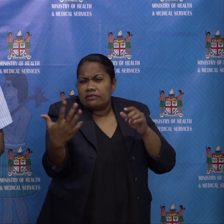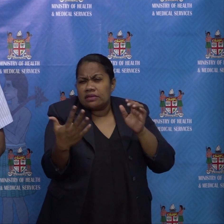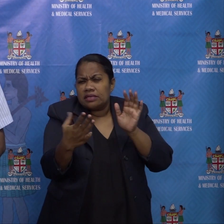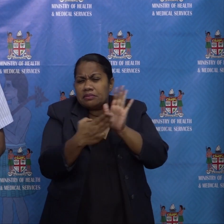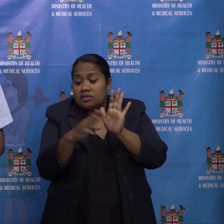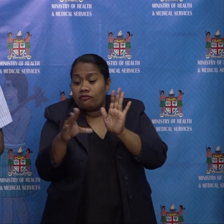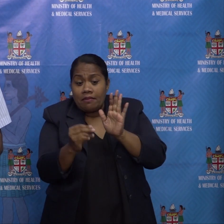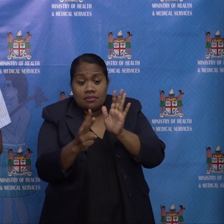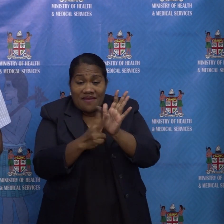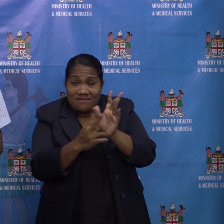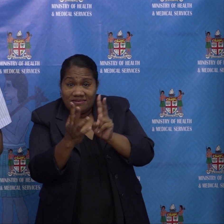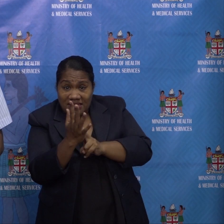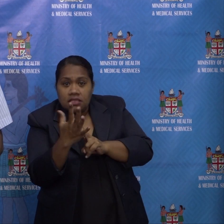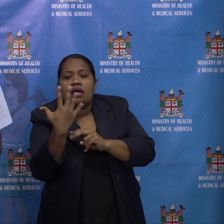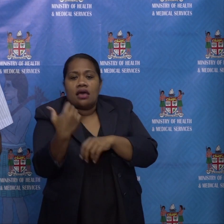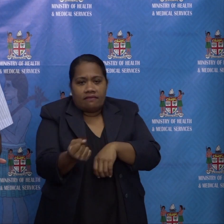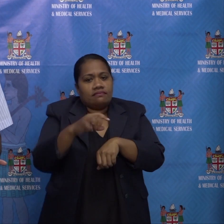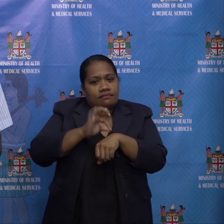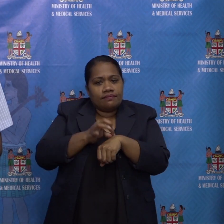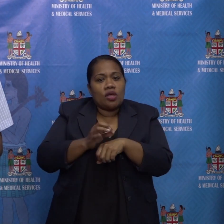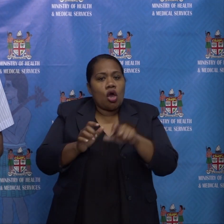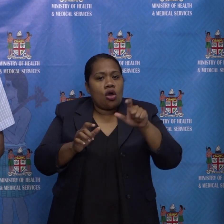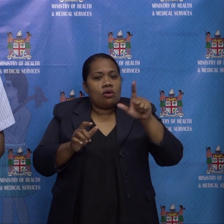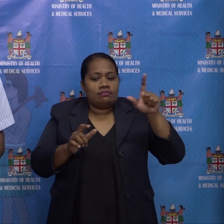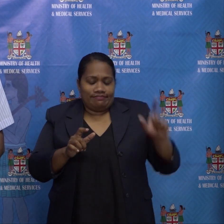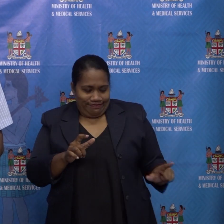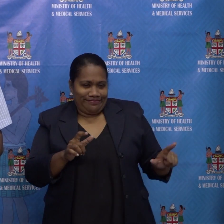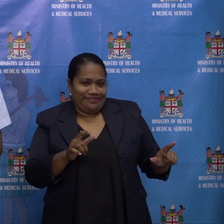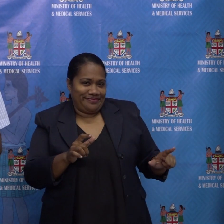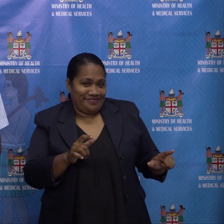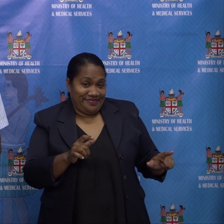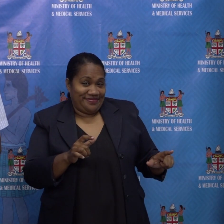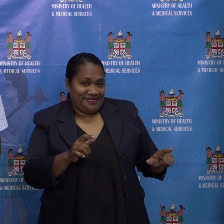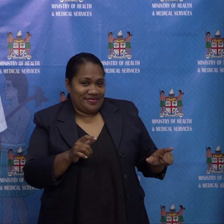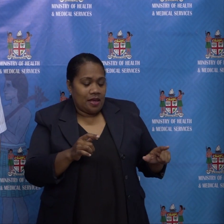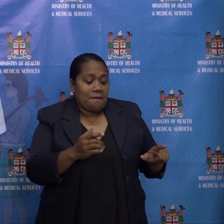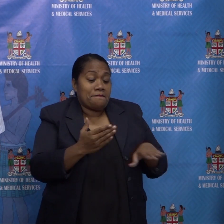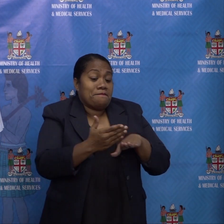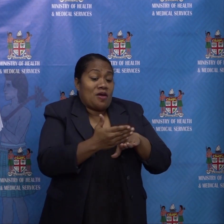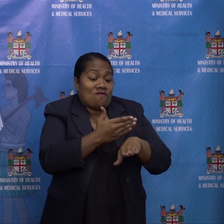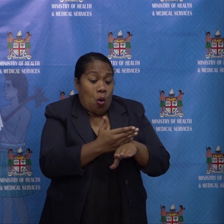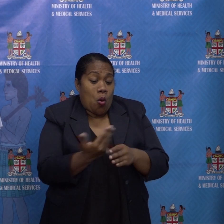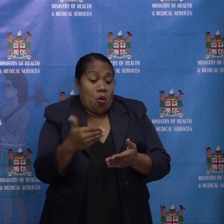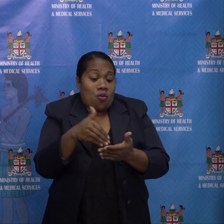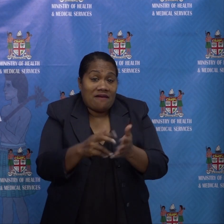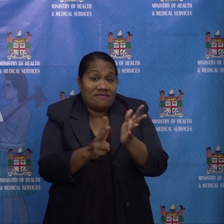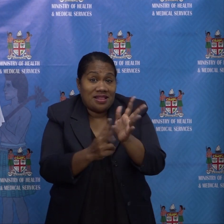the village, the health center is on your left, just before the village. That's where the